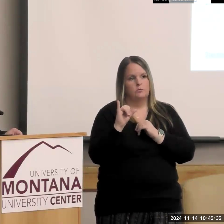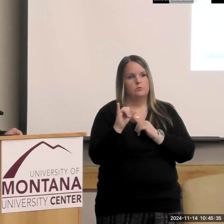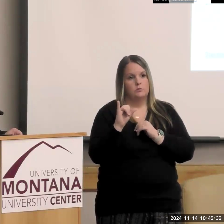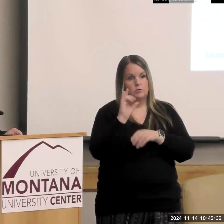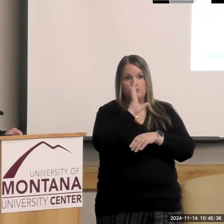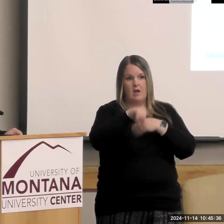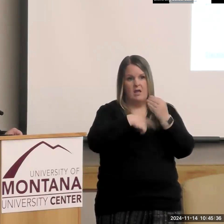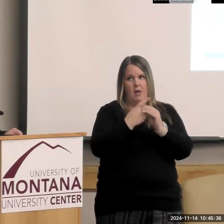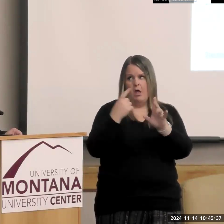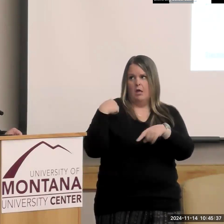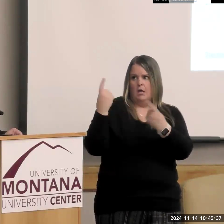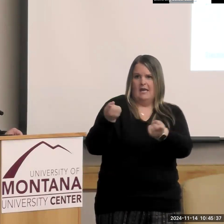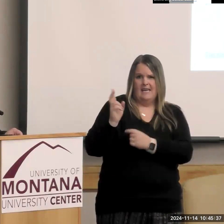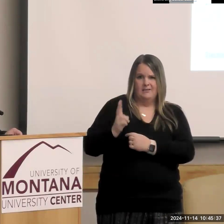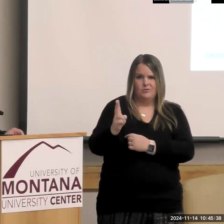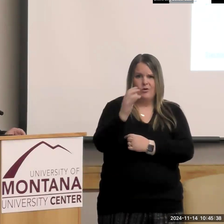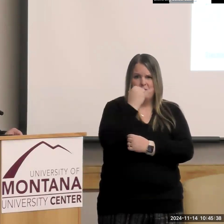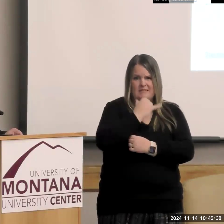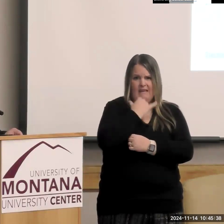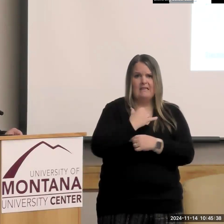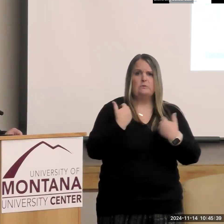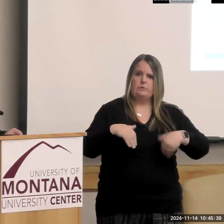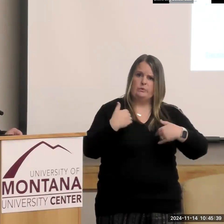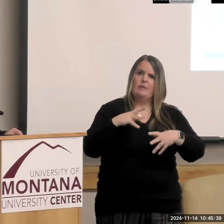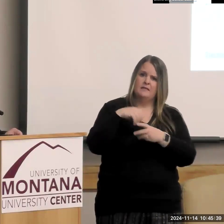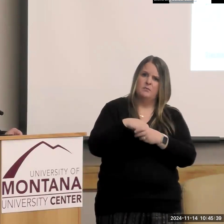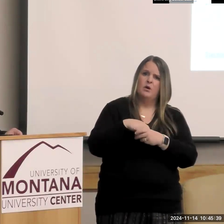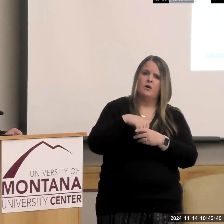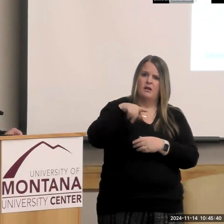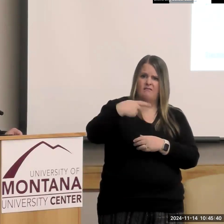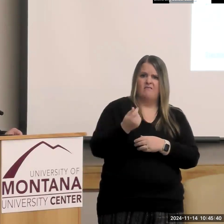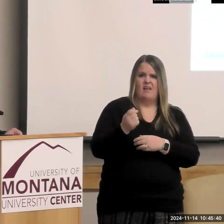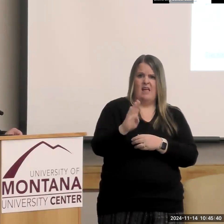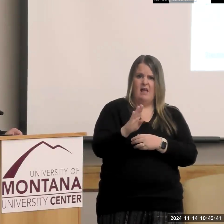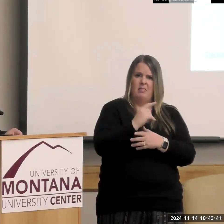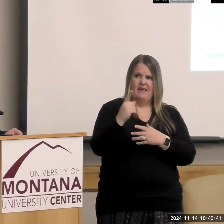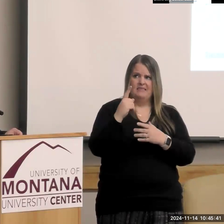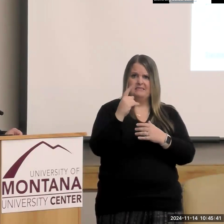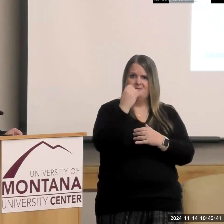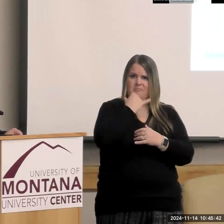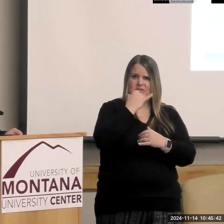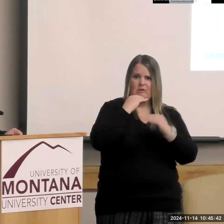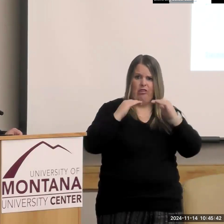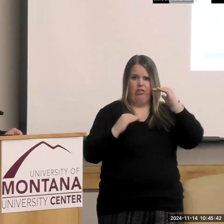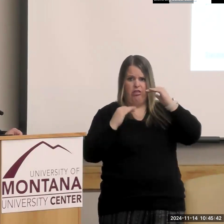historical injustices. This is part of FAB's revisions for 2022, I